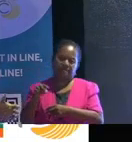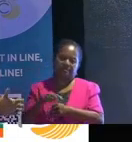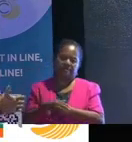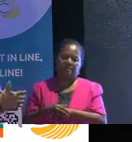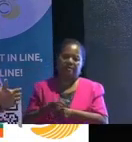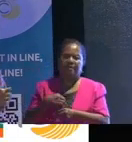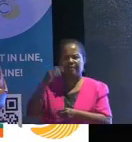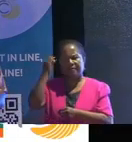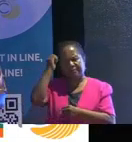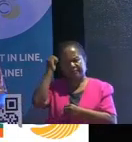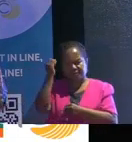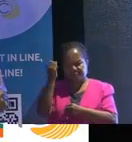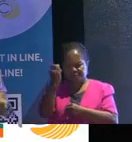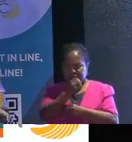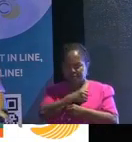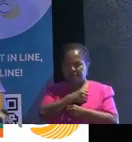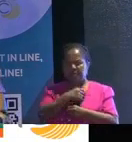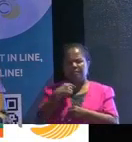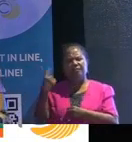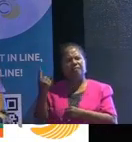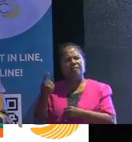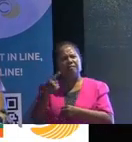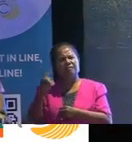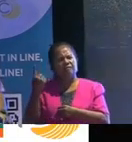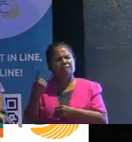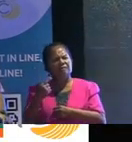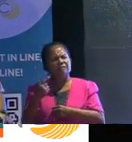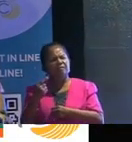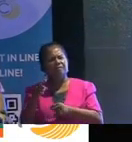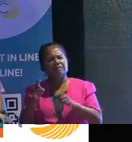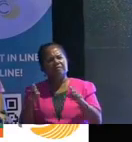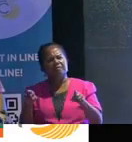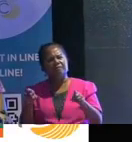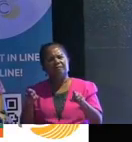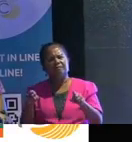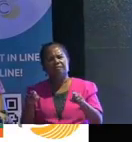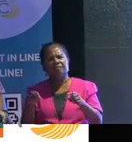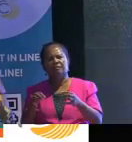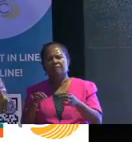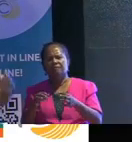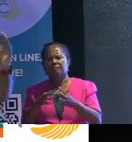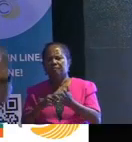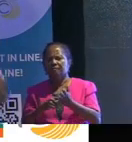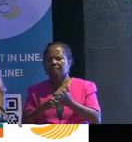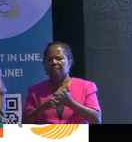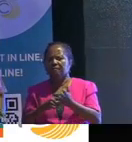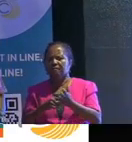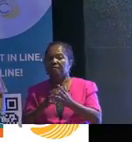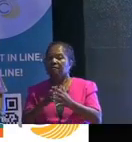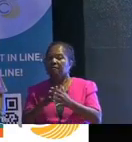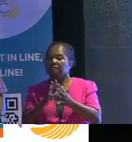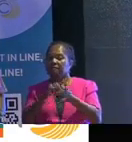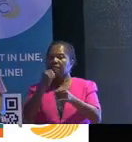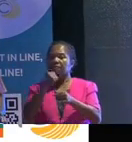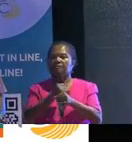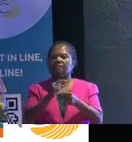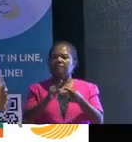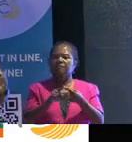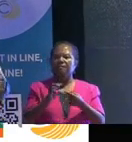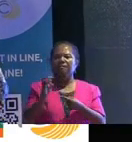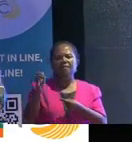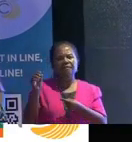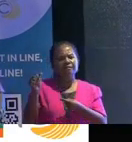I believe those of us who are salary wages earners here, some were